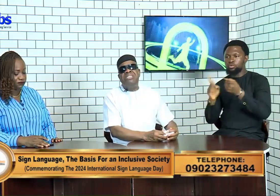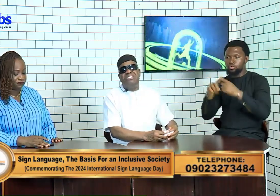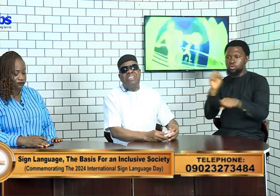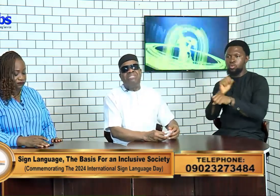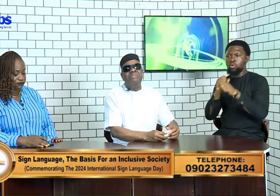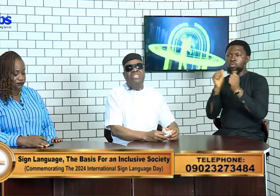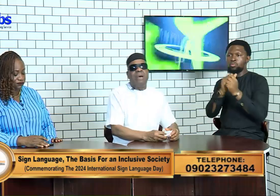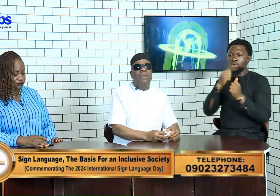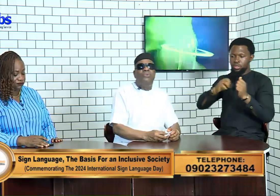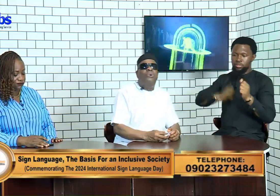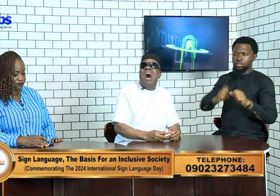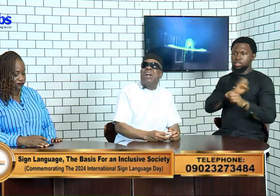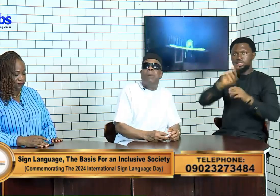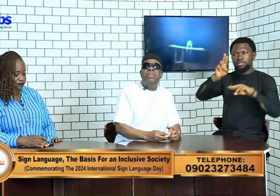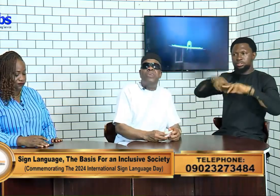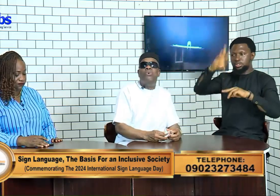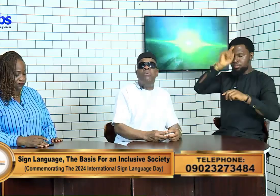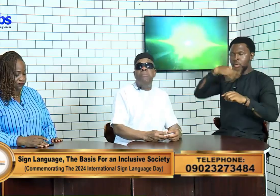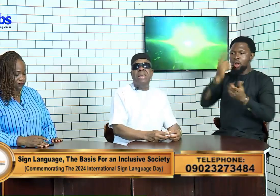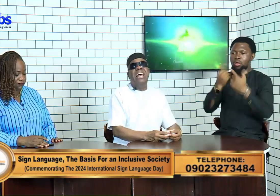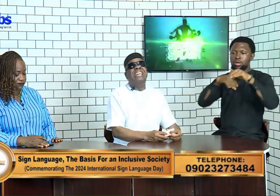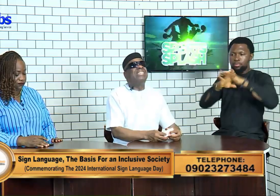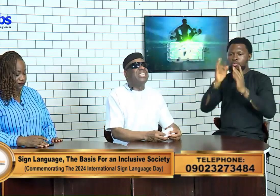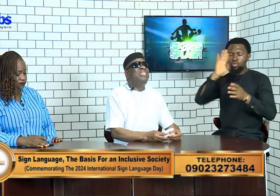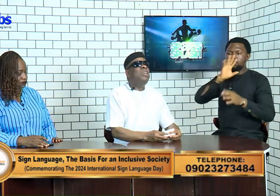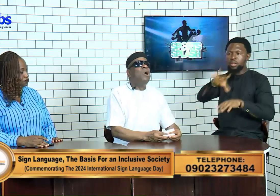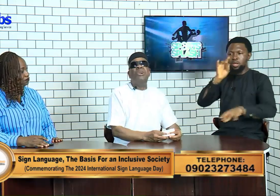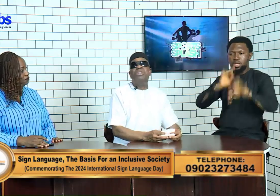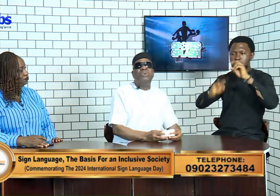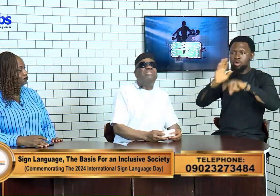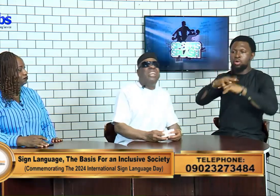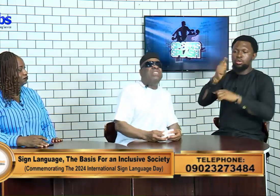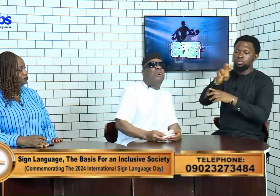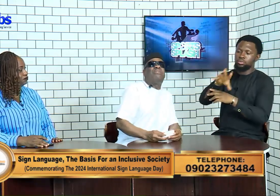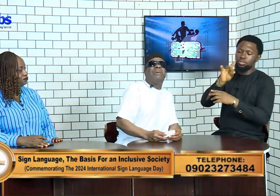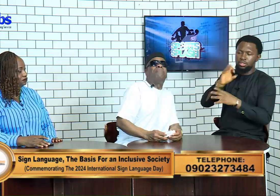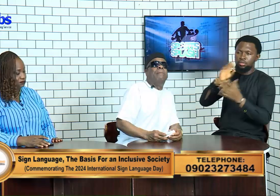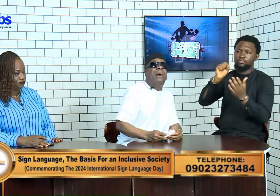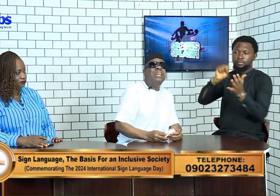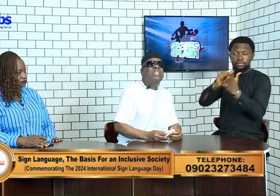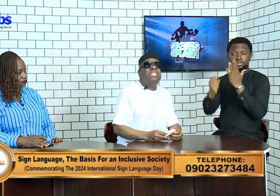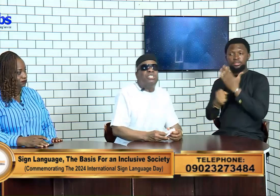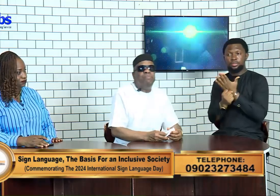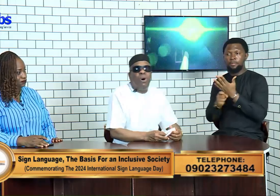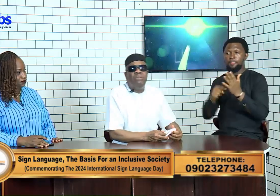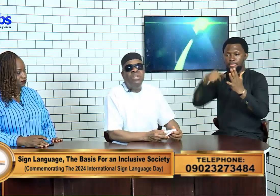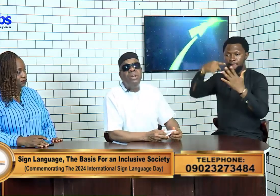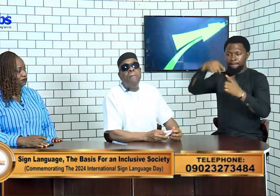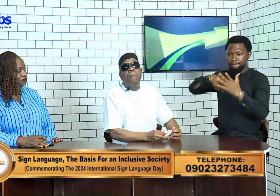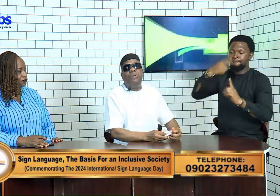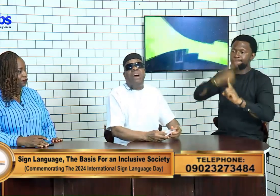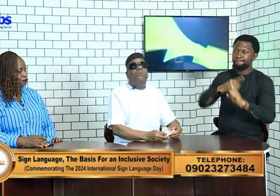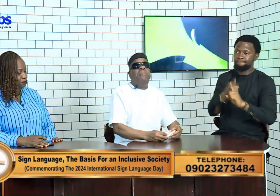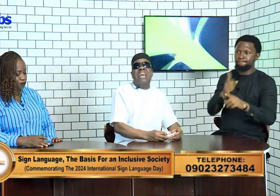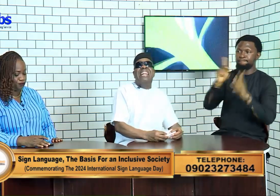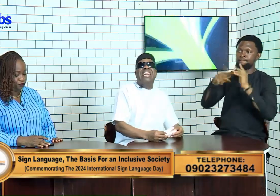the executive chairmen who are coming in, who will be elected on the 28th of September this month.